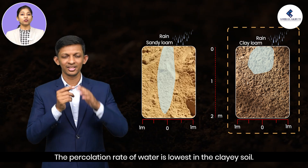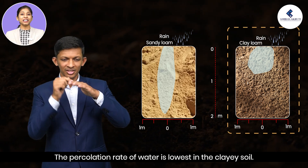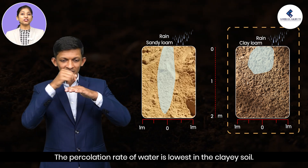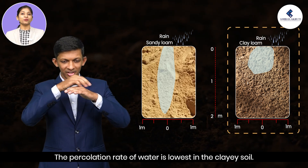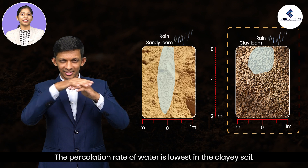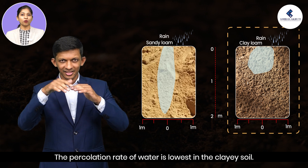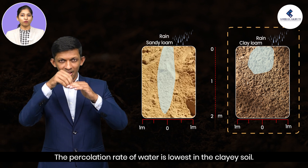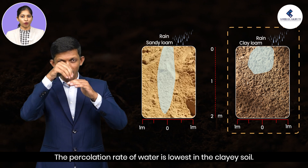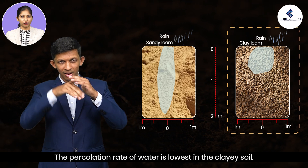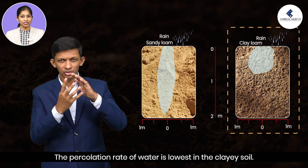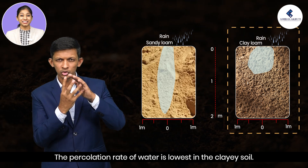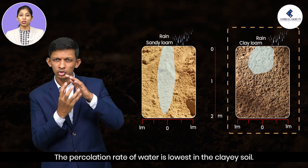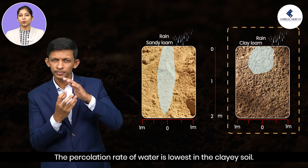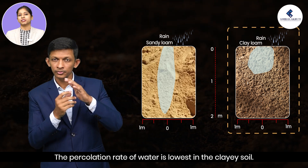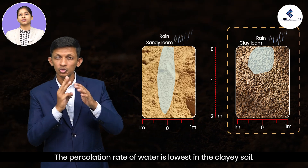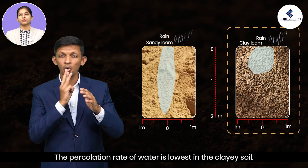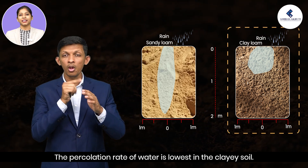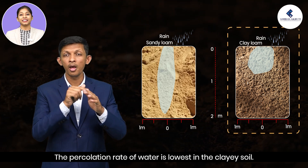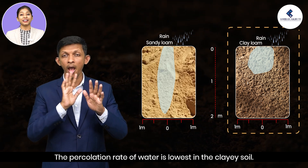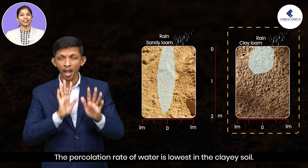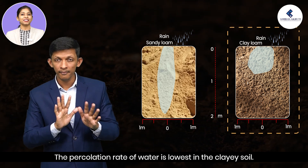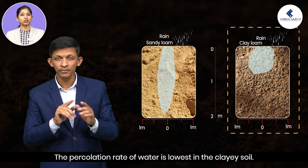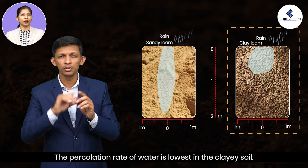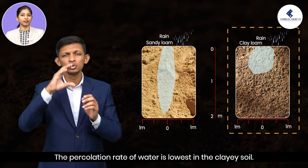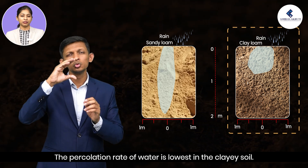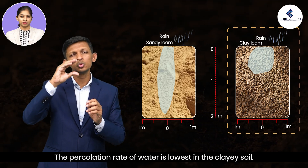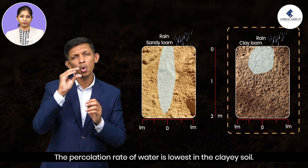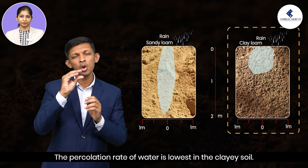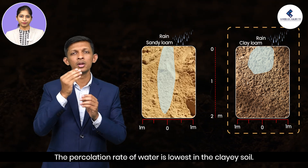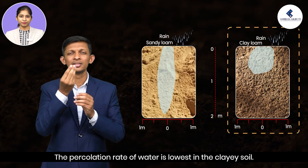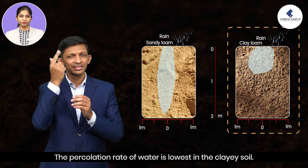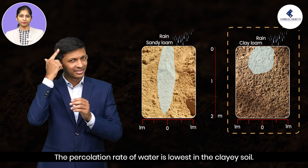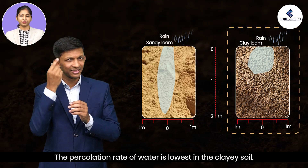The percolation rate of water is lowest in the clay soil.